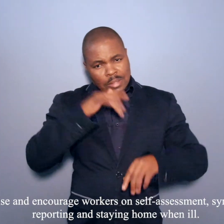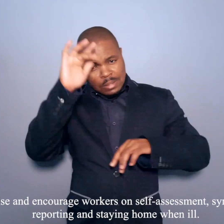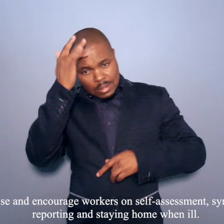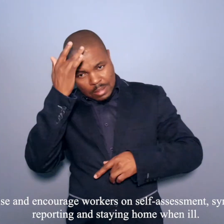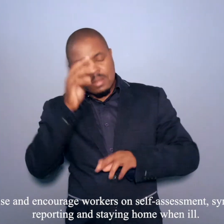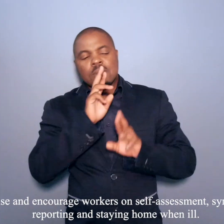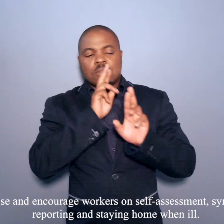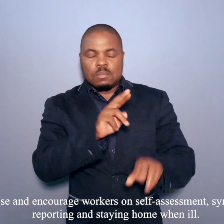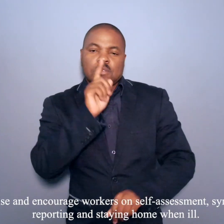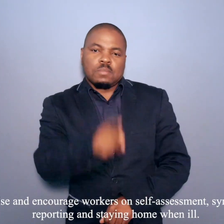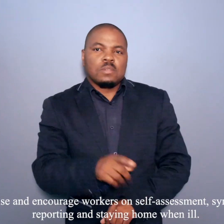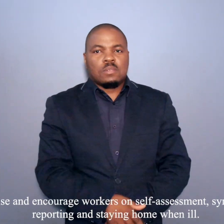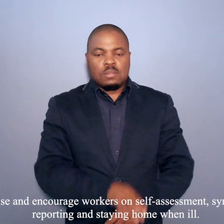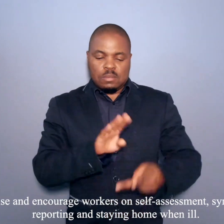staying home when ill.